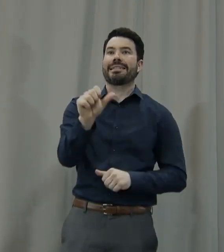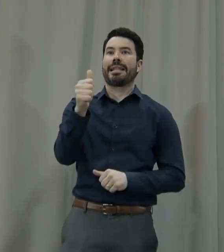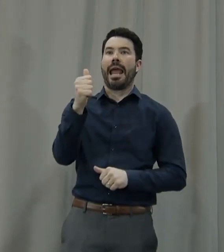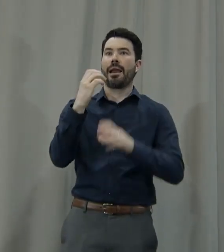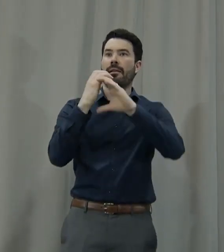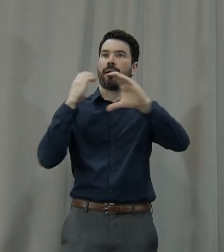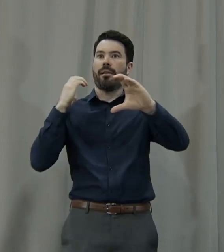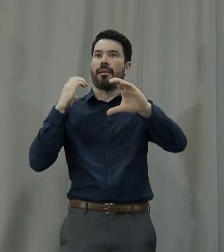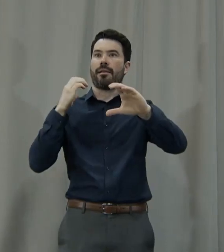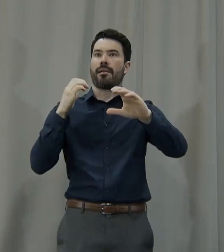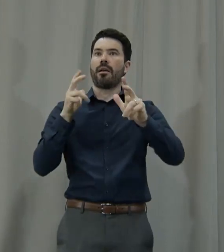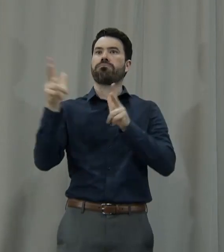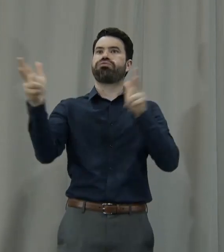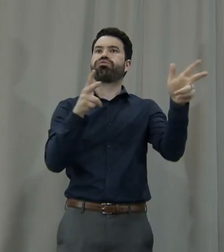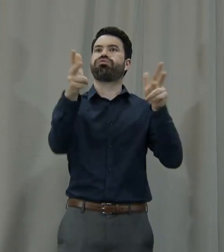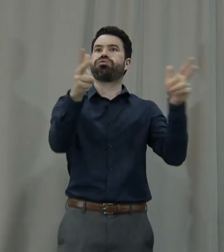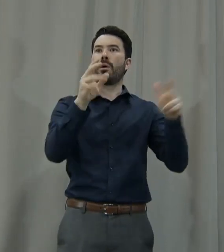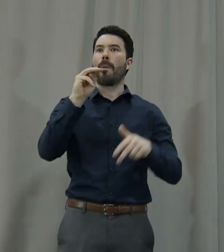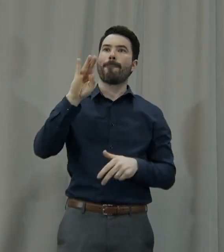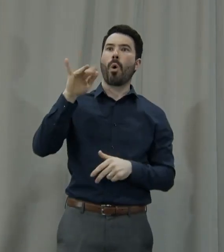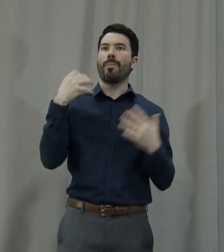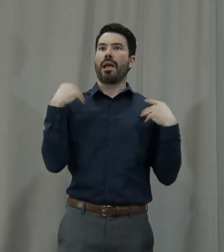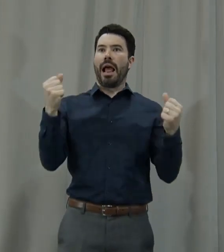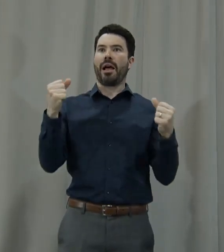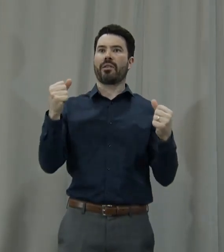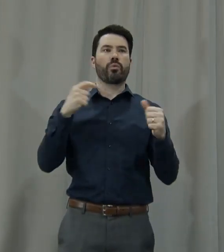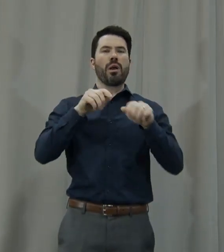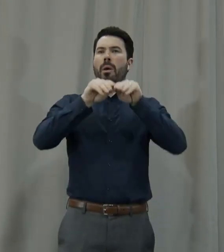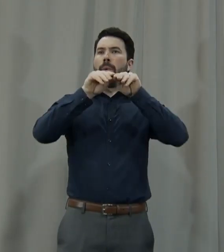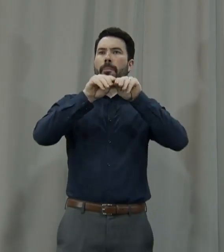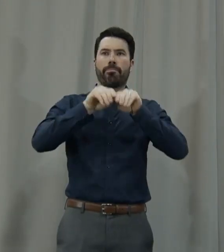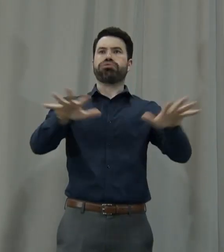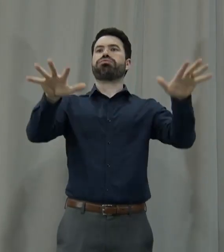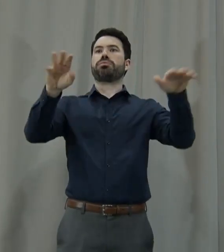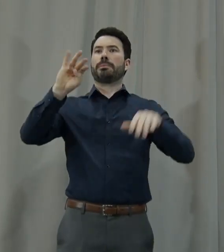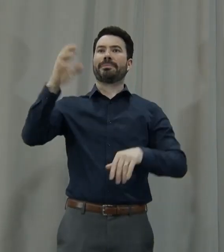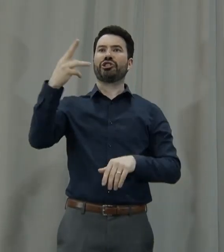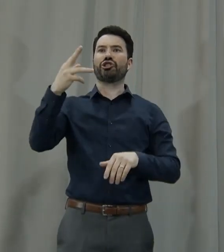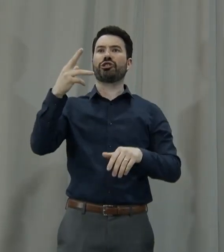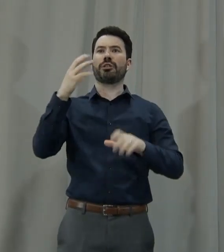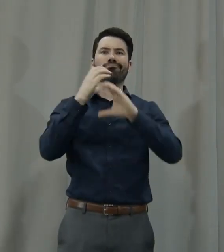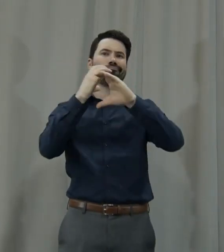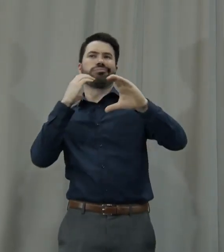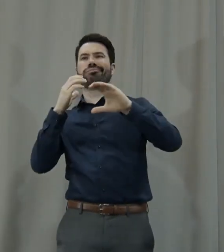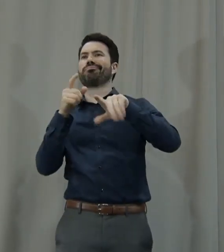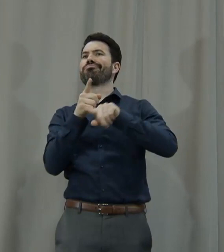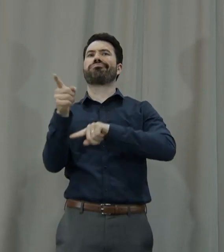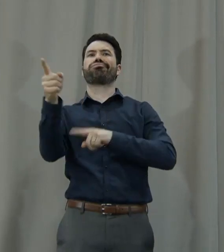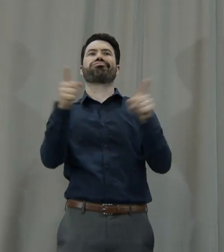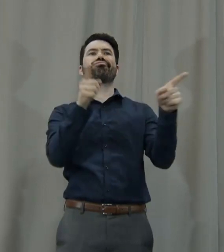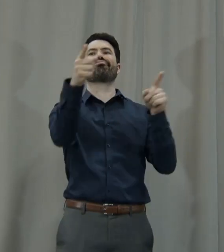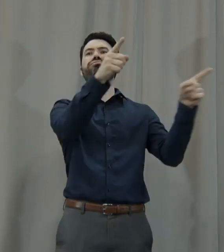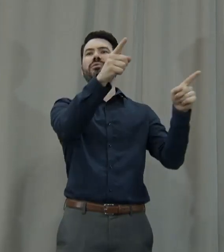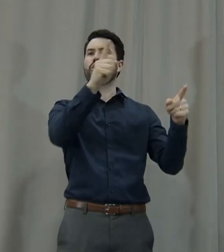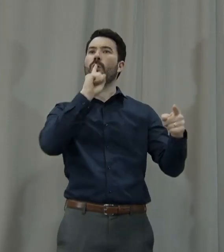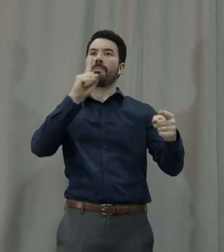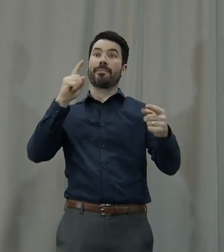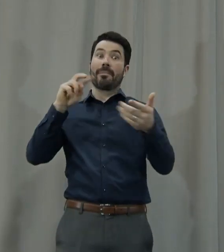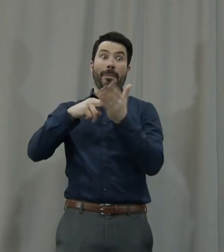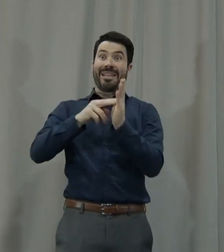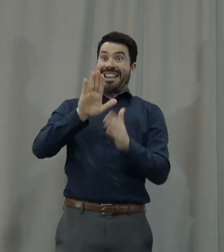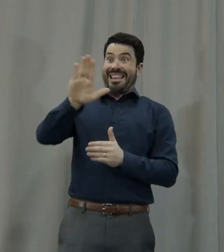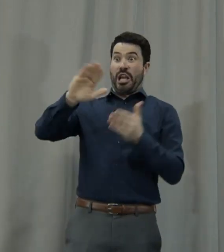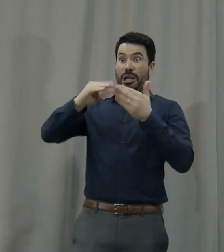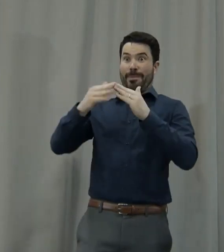which we deployed throughout Michigan to take care directly to citizens in marginalized